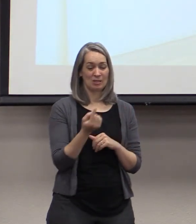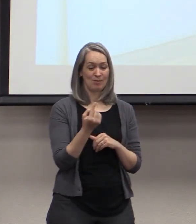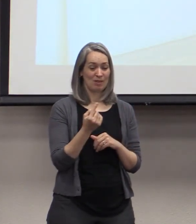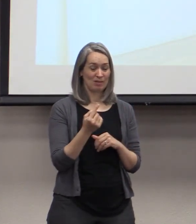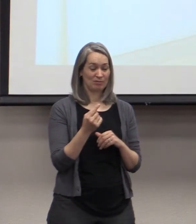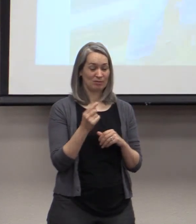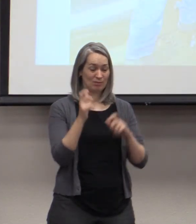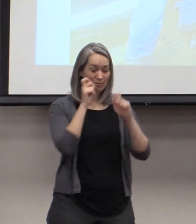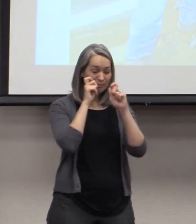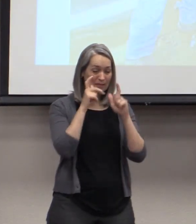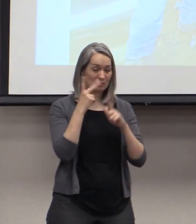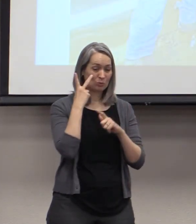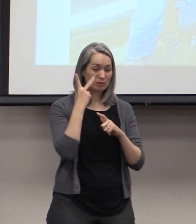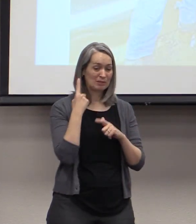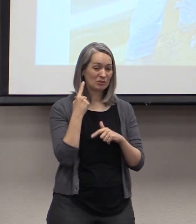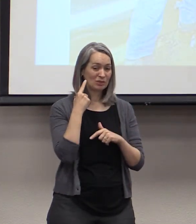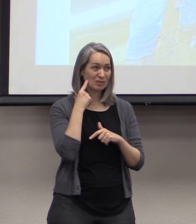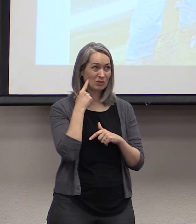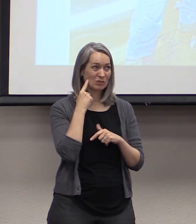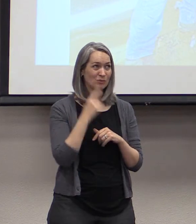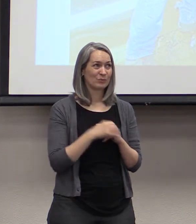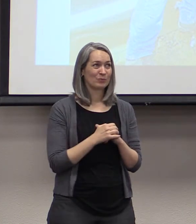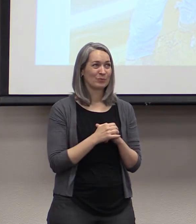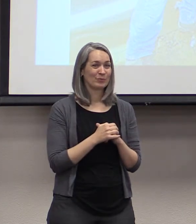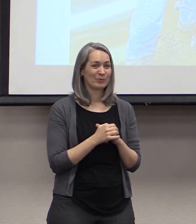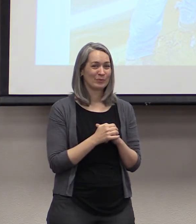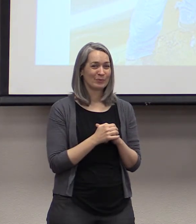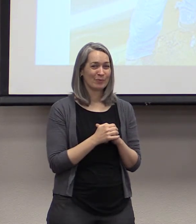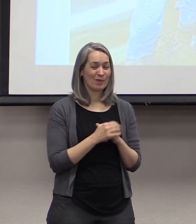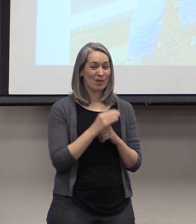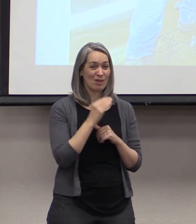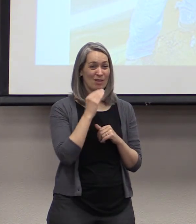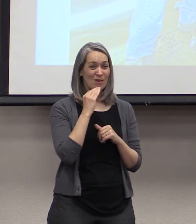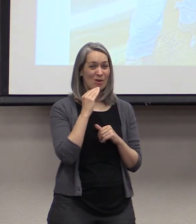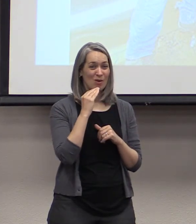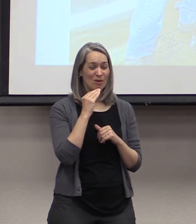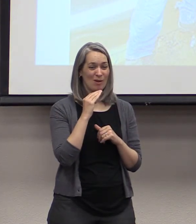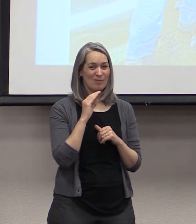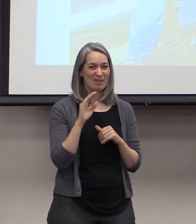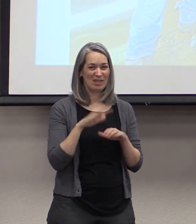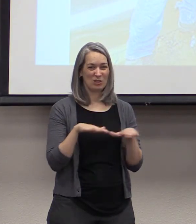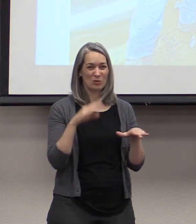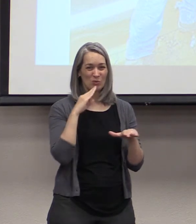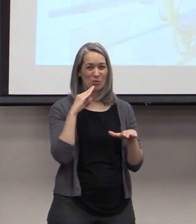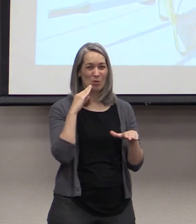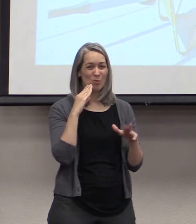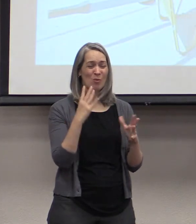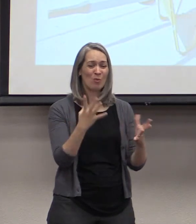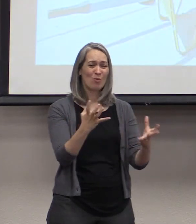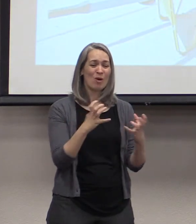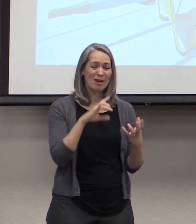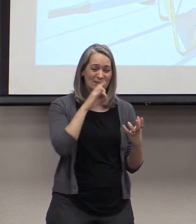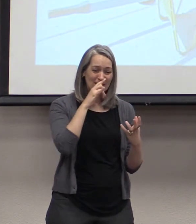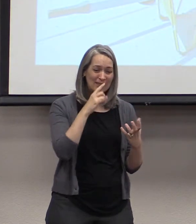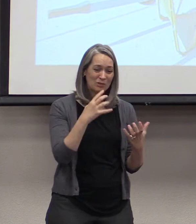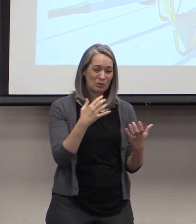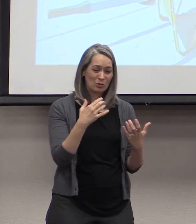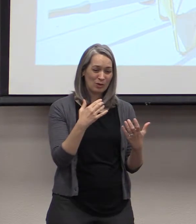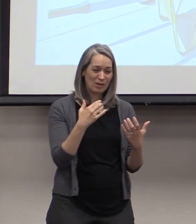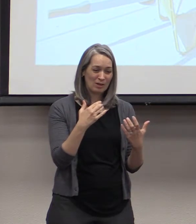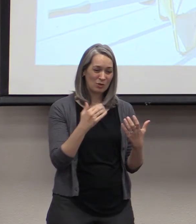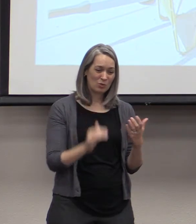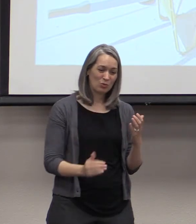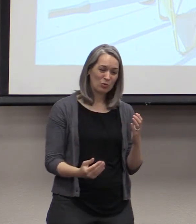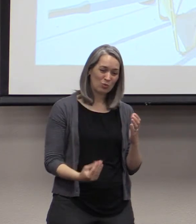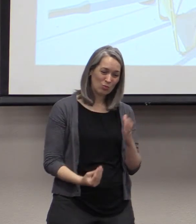to see, to hear, was that the home's desire for these kids is to really have them to be